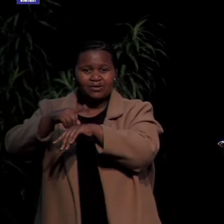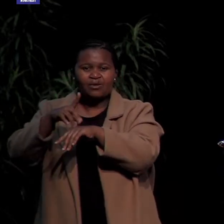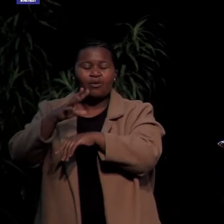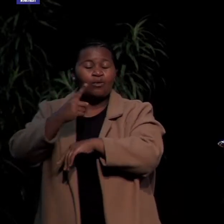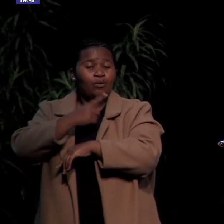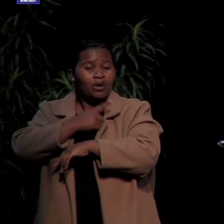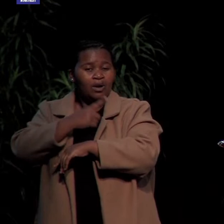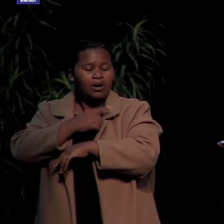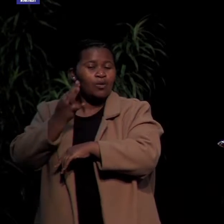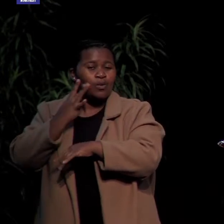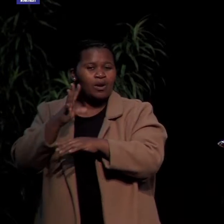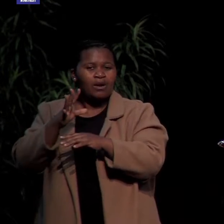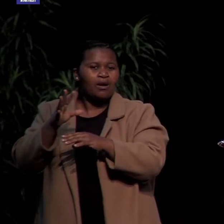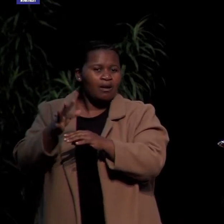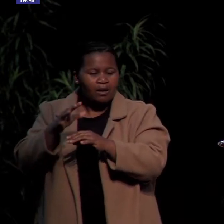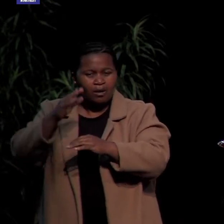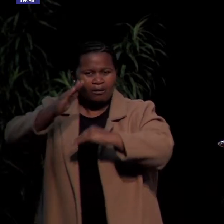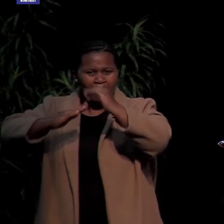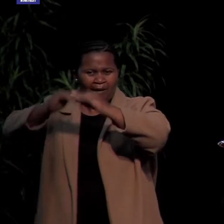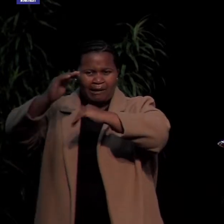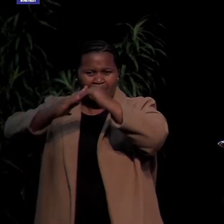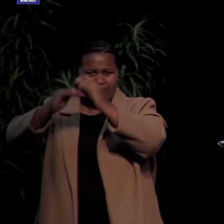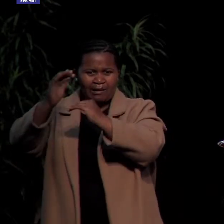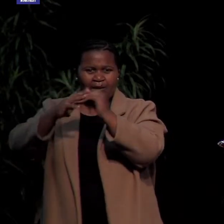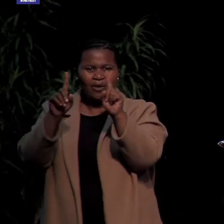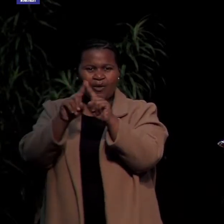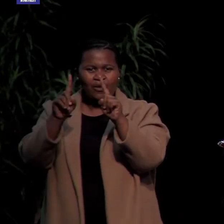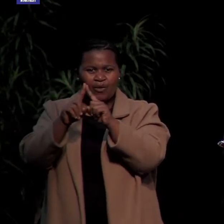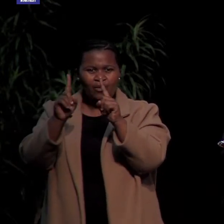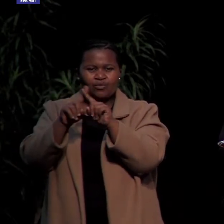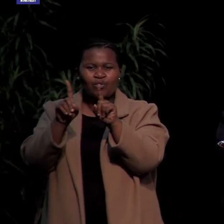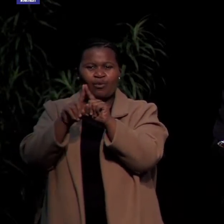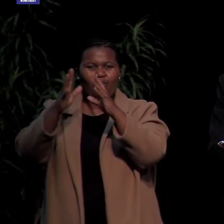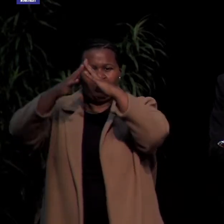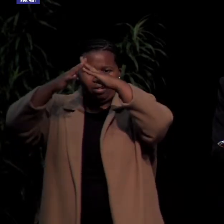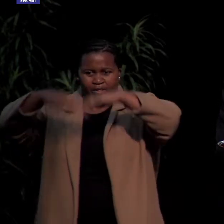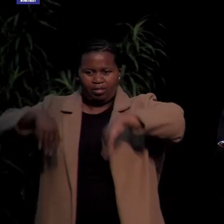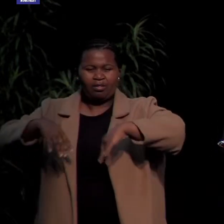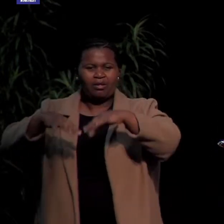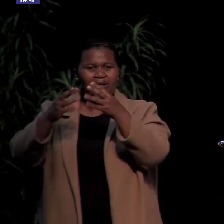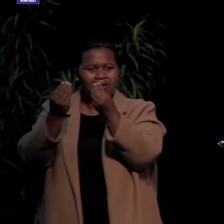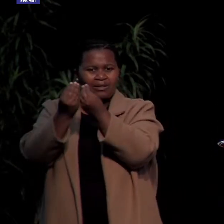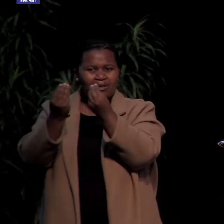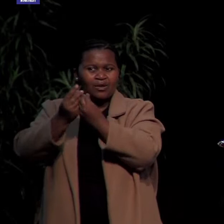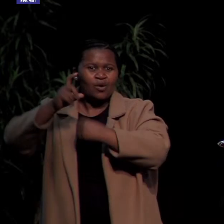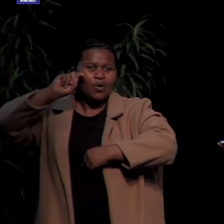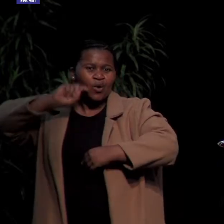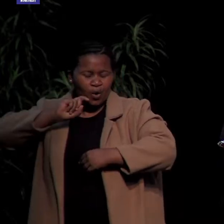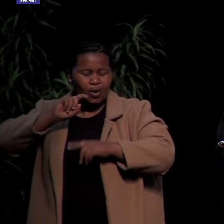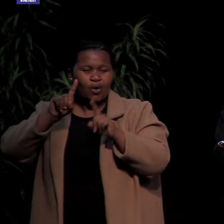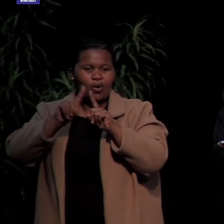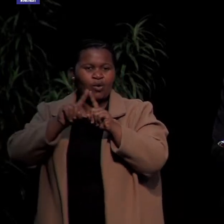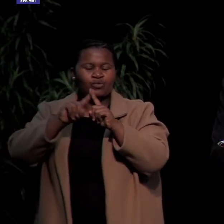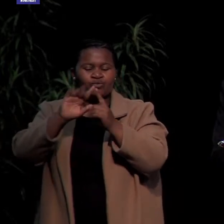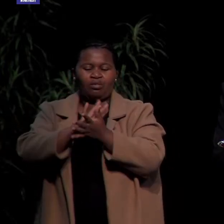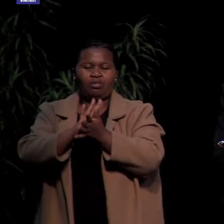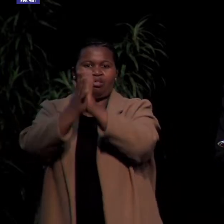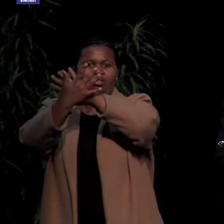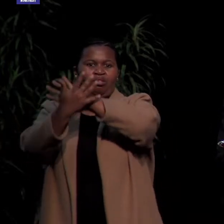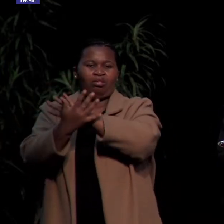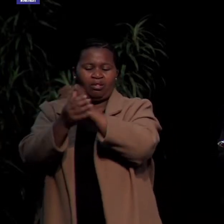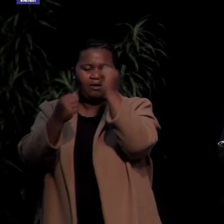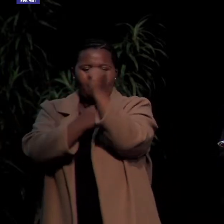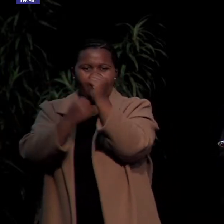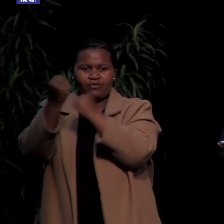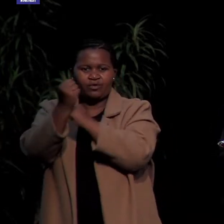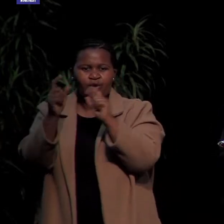as well as the installation of complex foundations, along with demolition of existing old and damaged infrastructure.